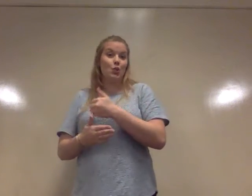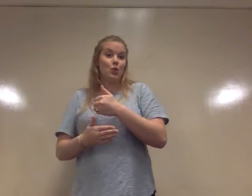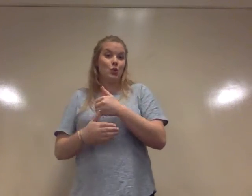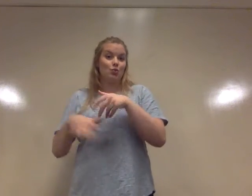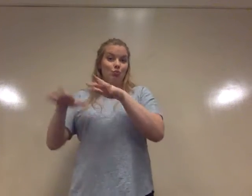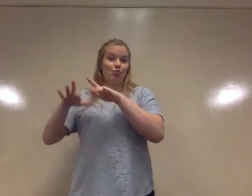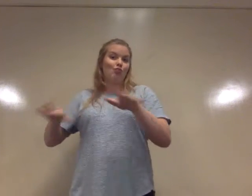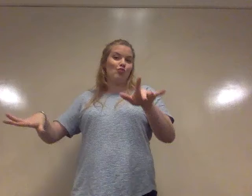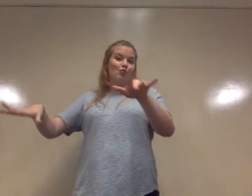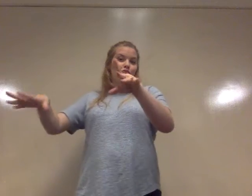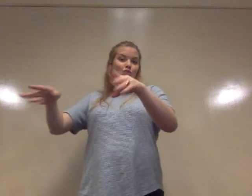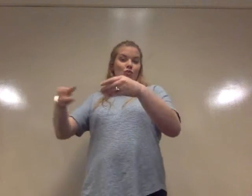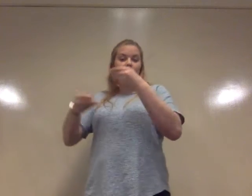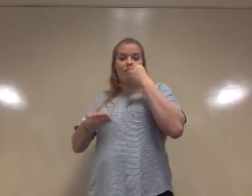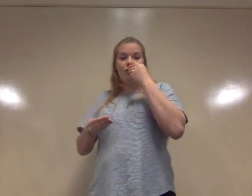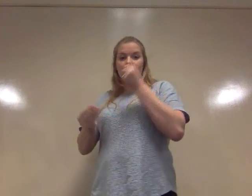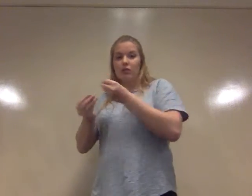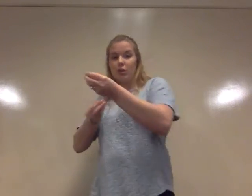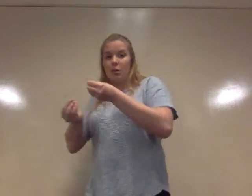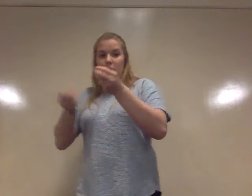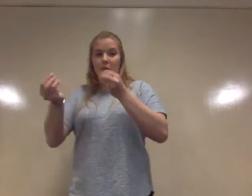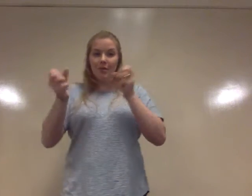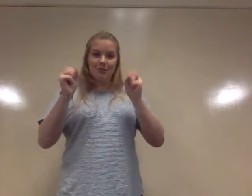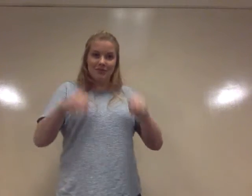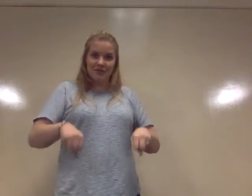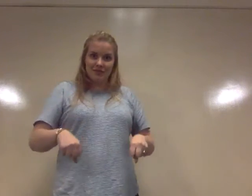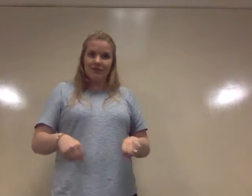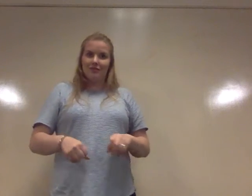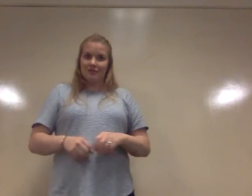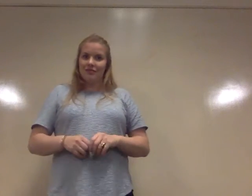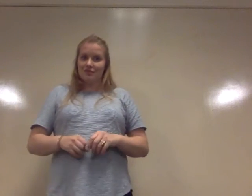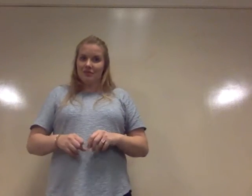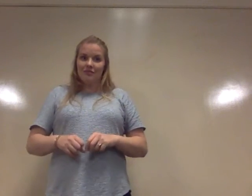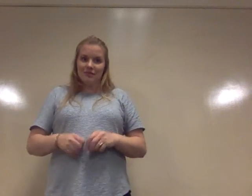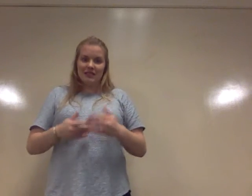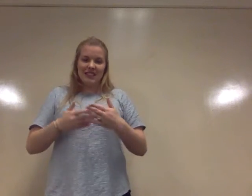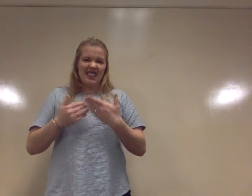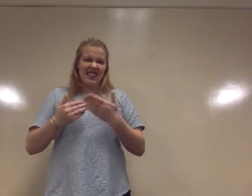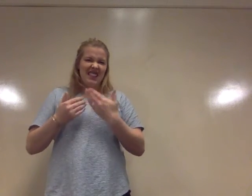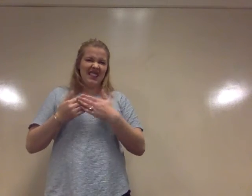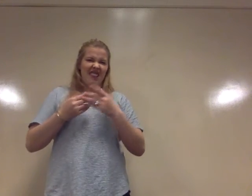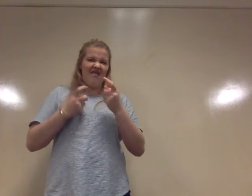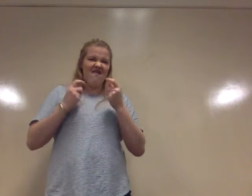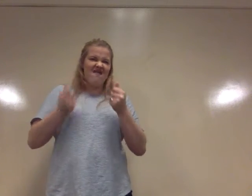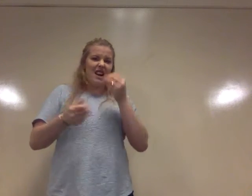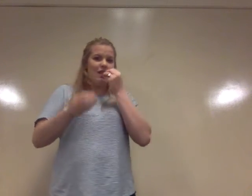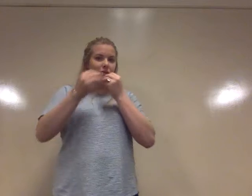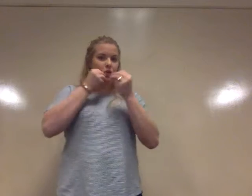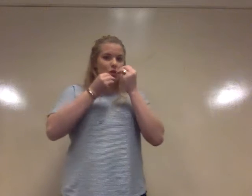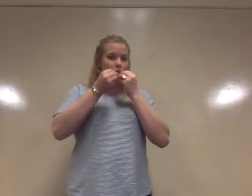II suburbs. This was when the so-called convenience foods were born, like the legendary foil-wrapped TV